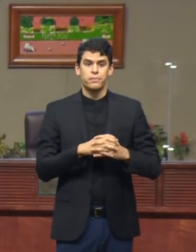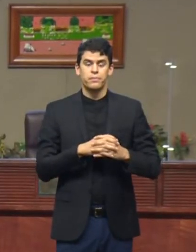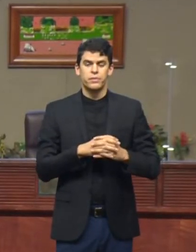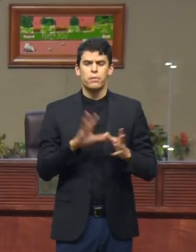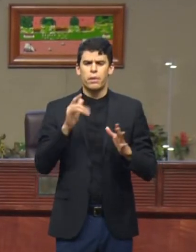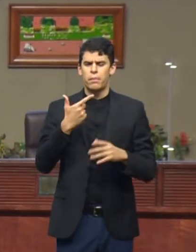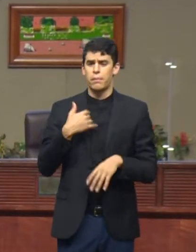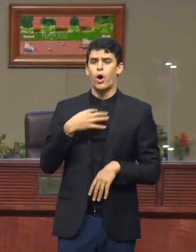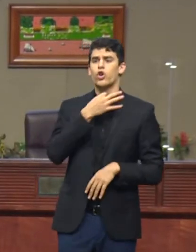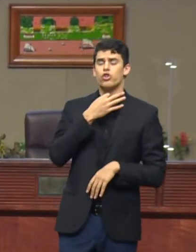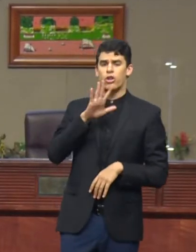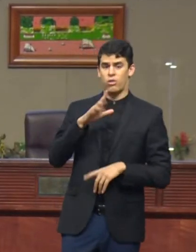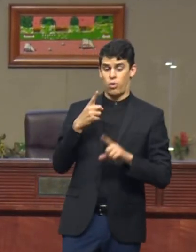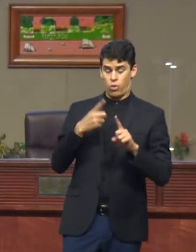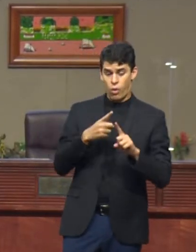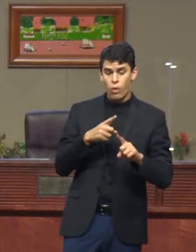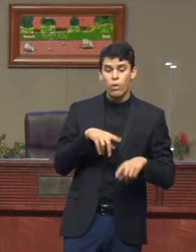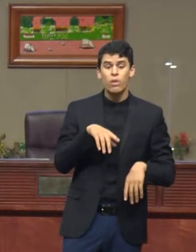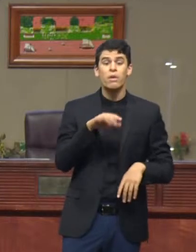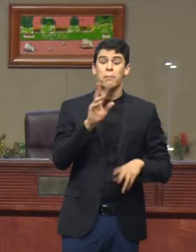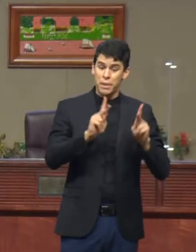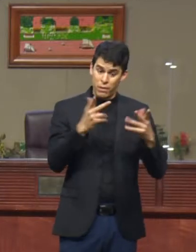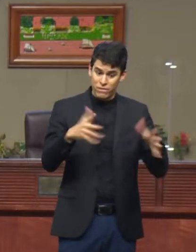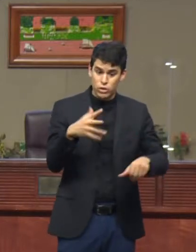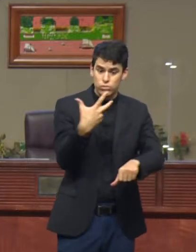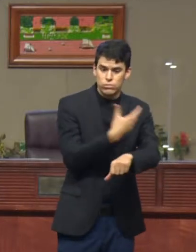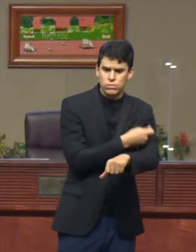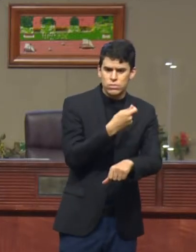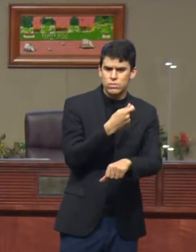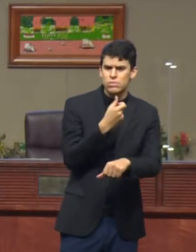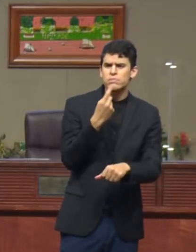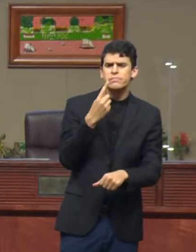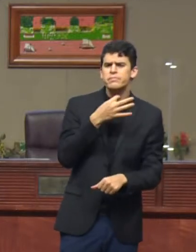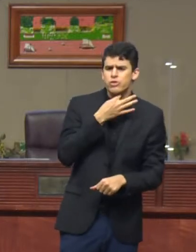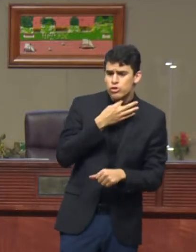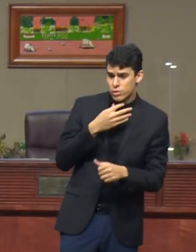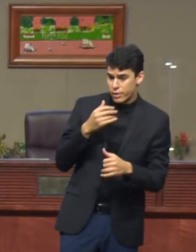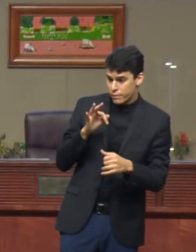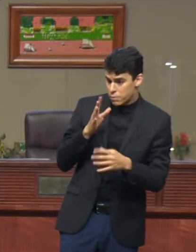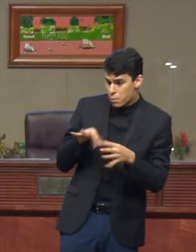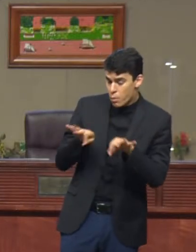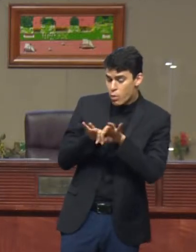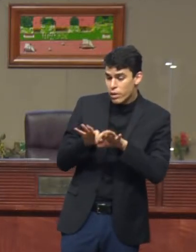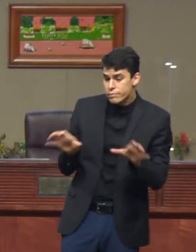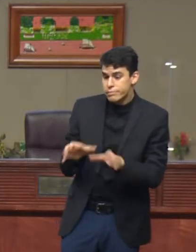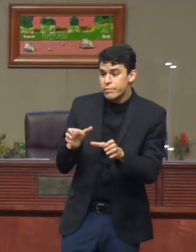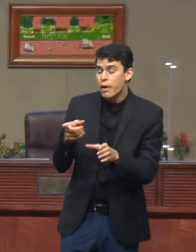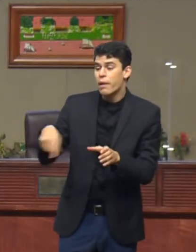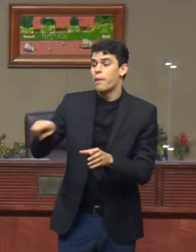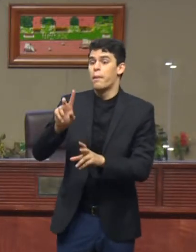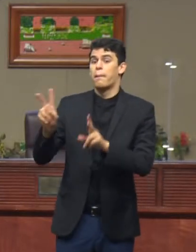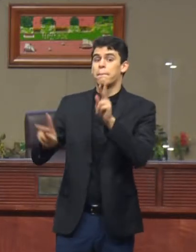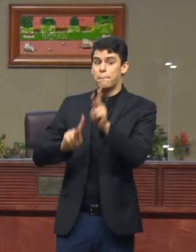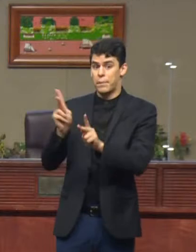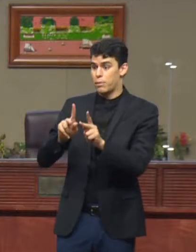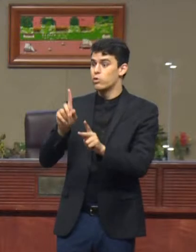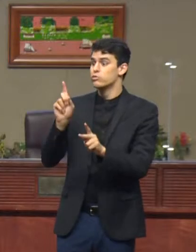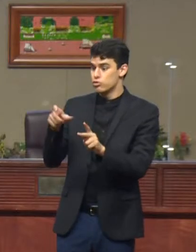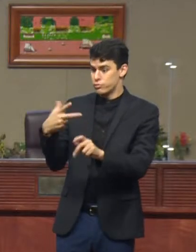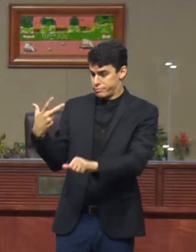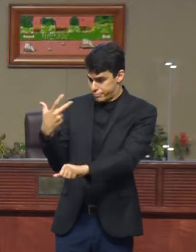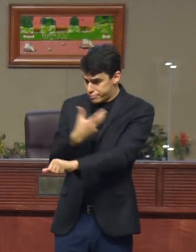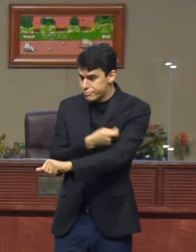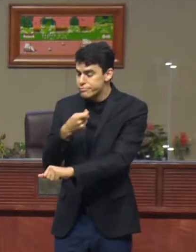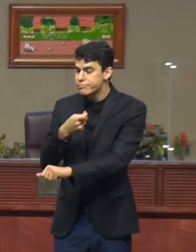they have a physician, especially in light of those who are still dying shortly after receiving their second shot?